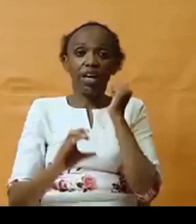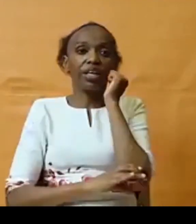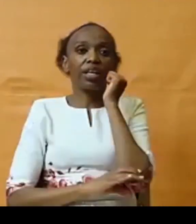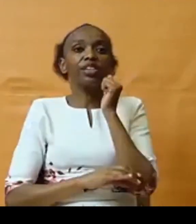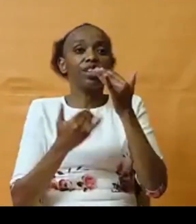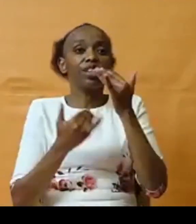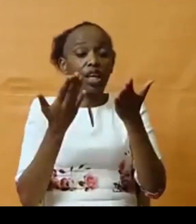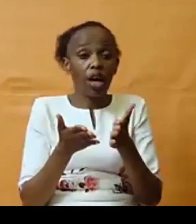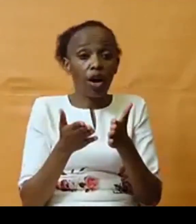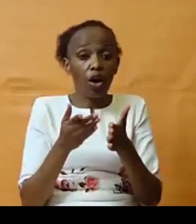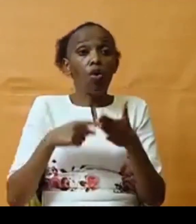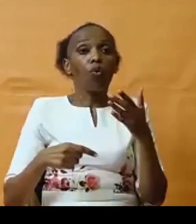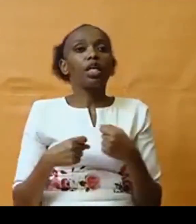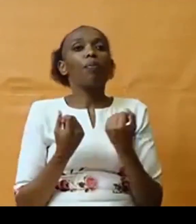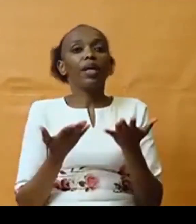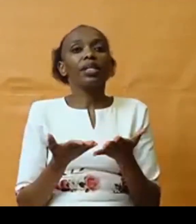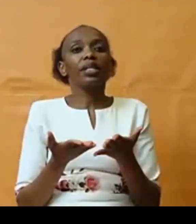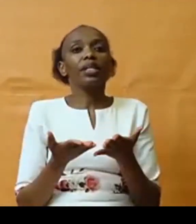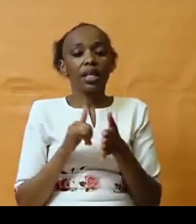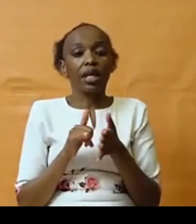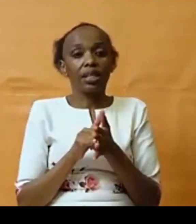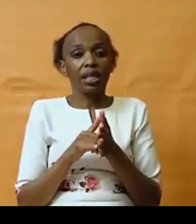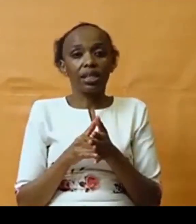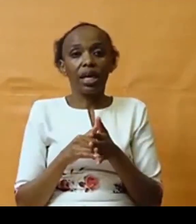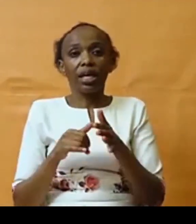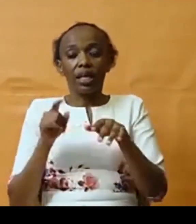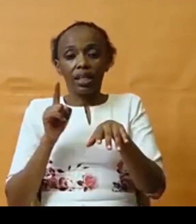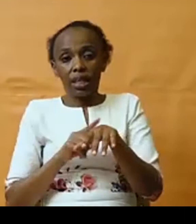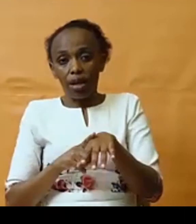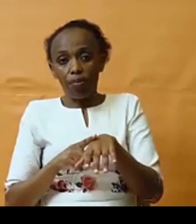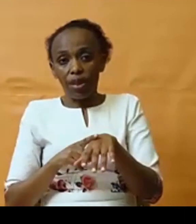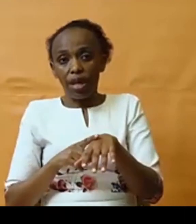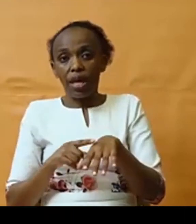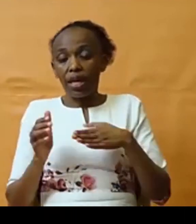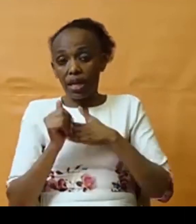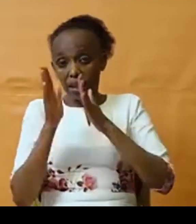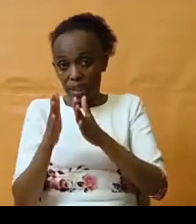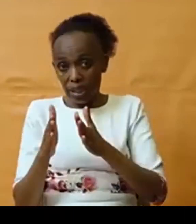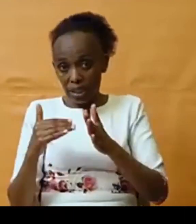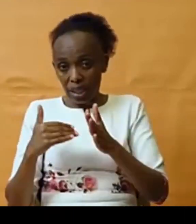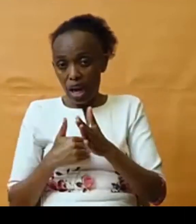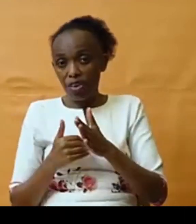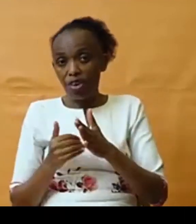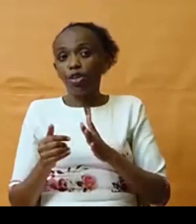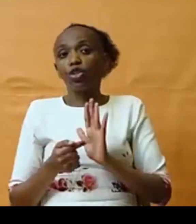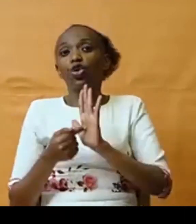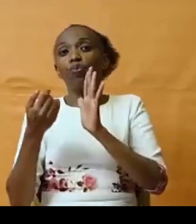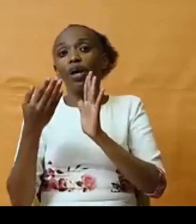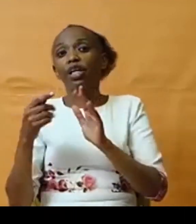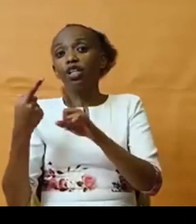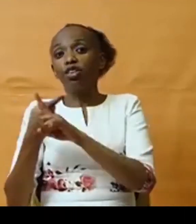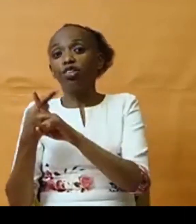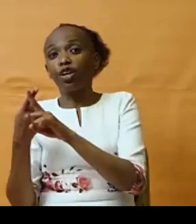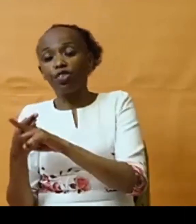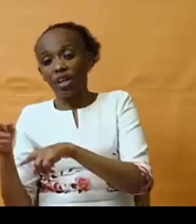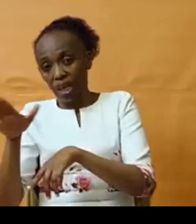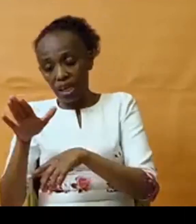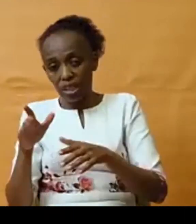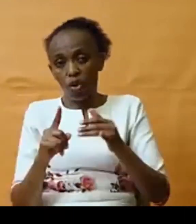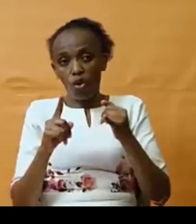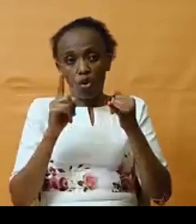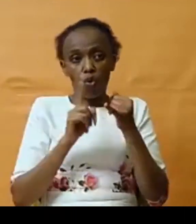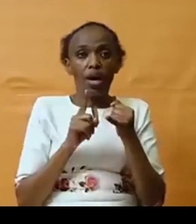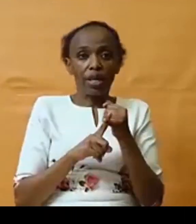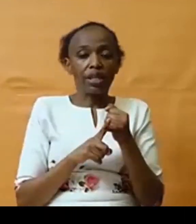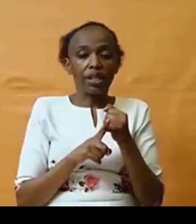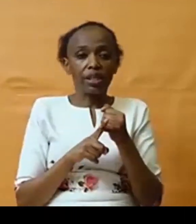African countries. Now, what happens is that at the sovereign level, the high interest rates are driven by several key factors. One of those is